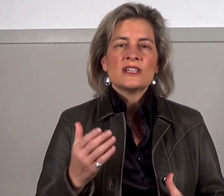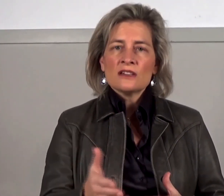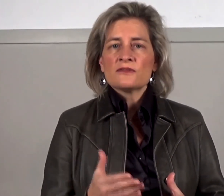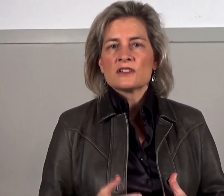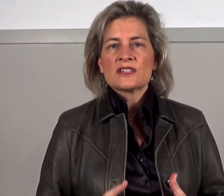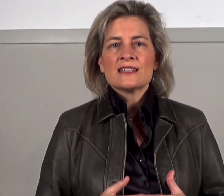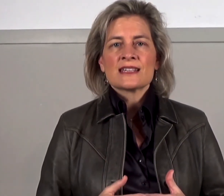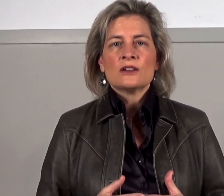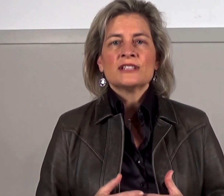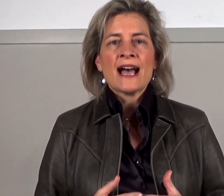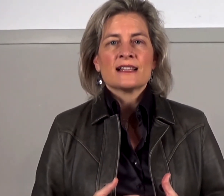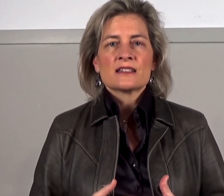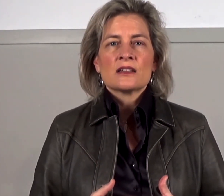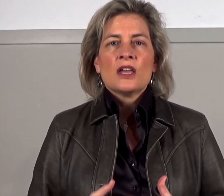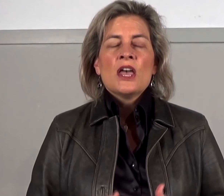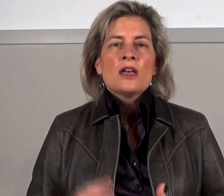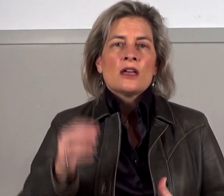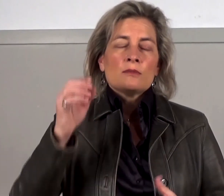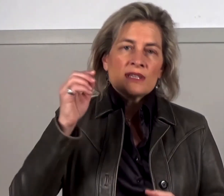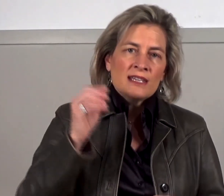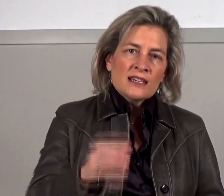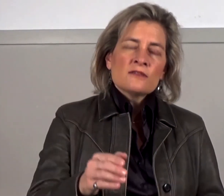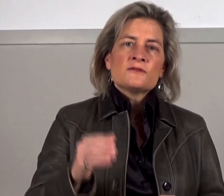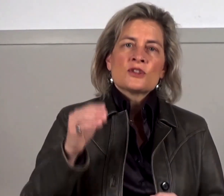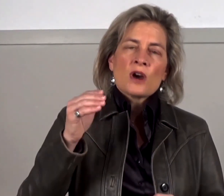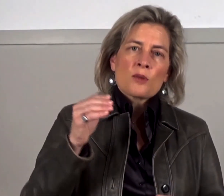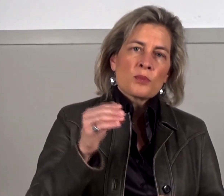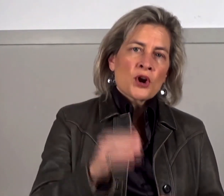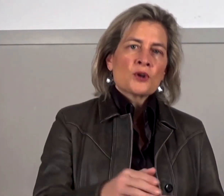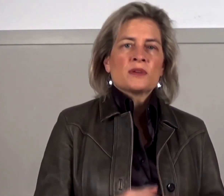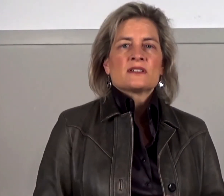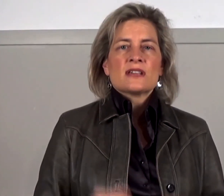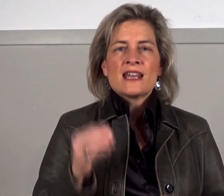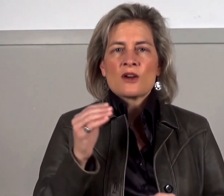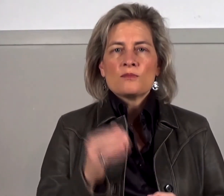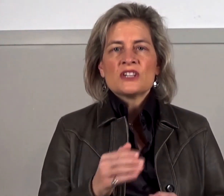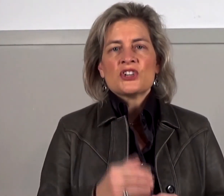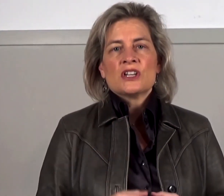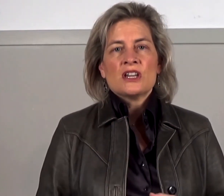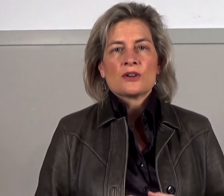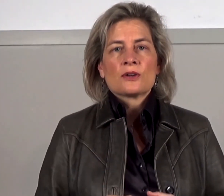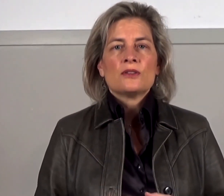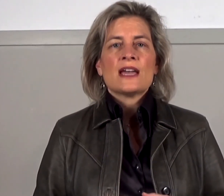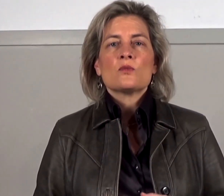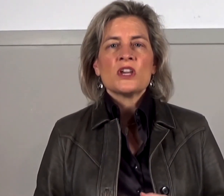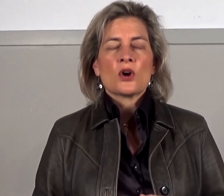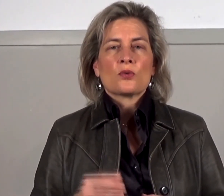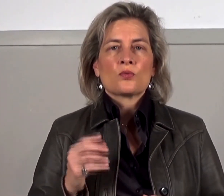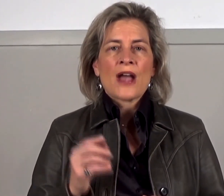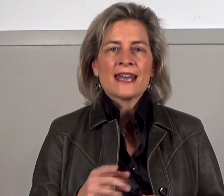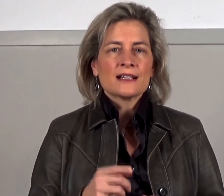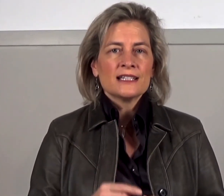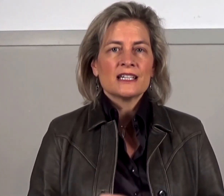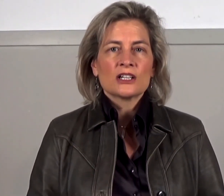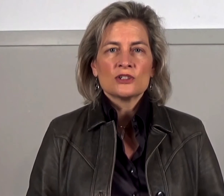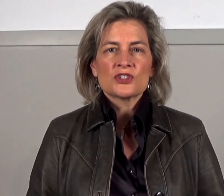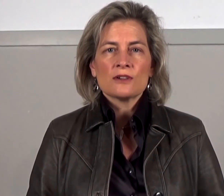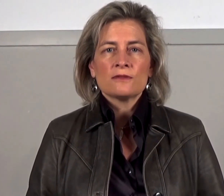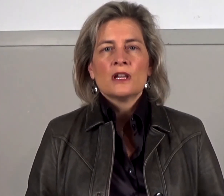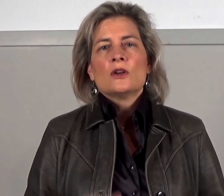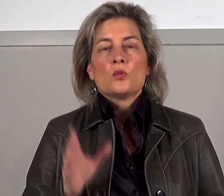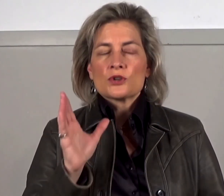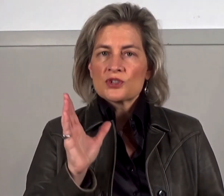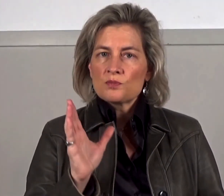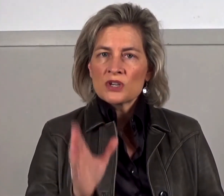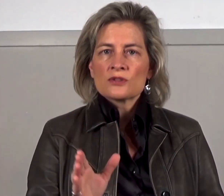you to give to CSLDallas. Give to our purpose and our mission here, that we are radically